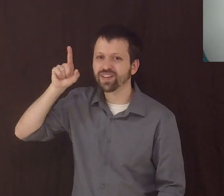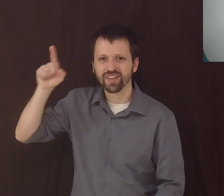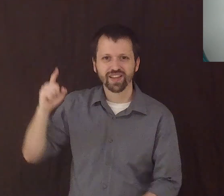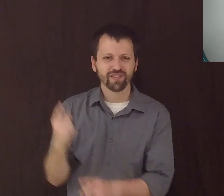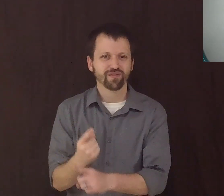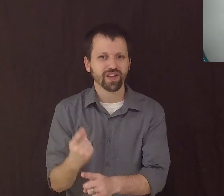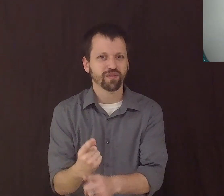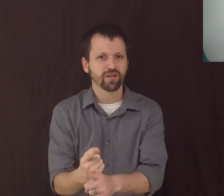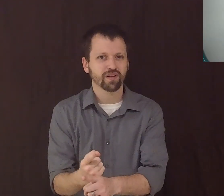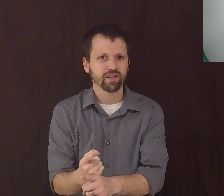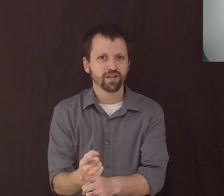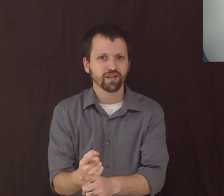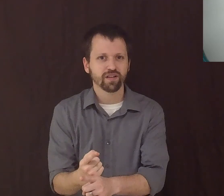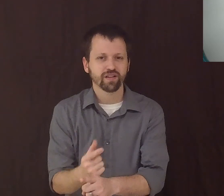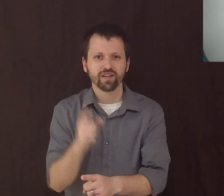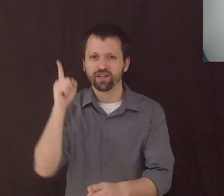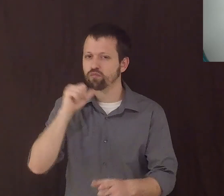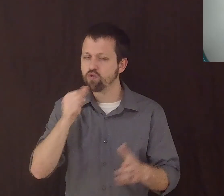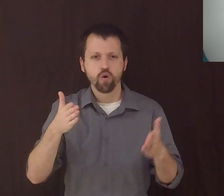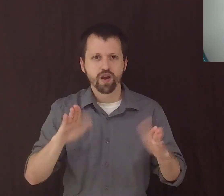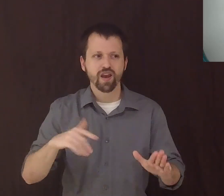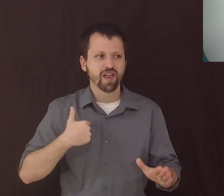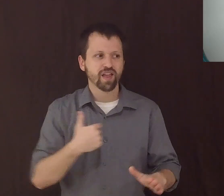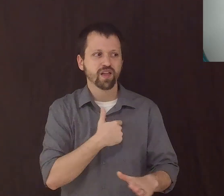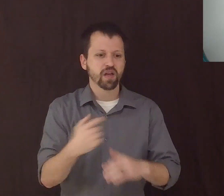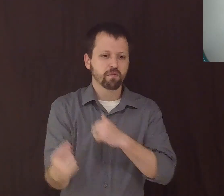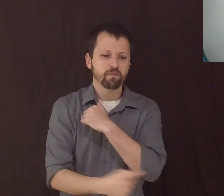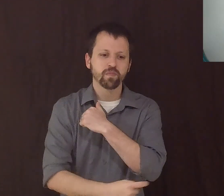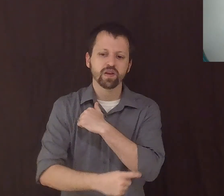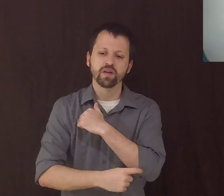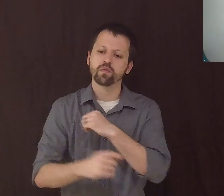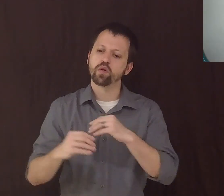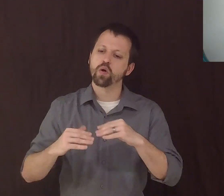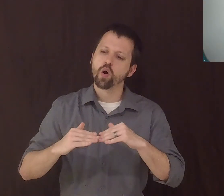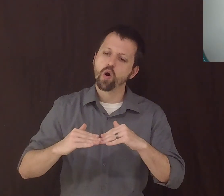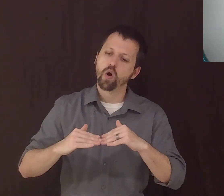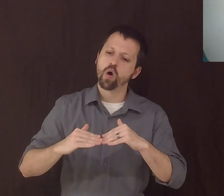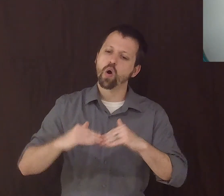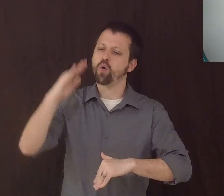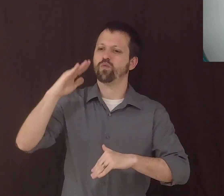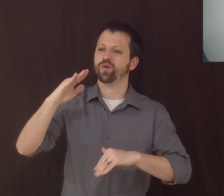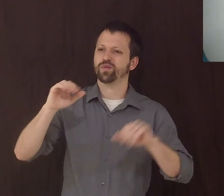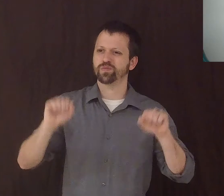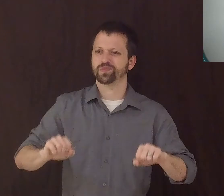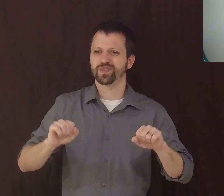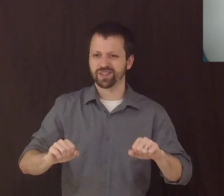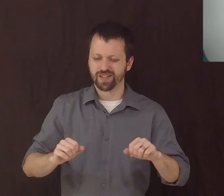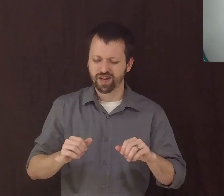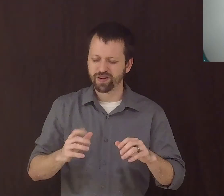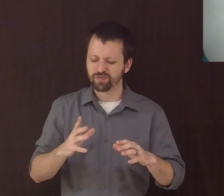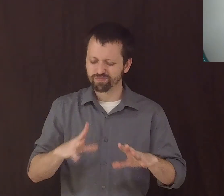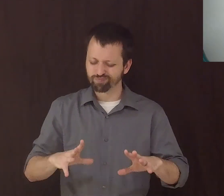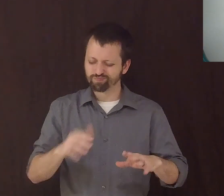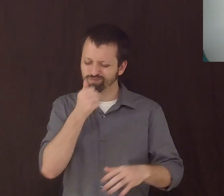faithful. And He won't permit us to be tempted to go through a trial above what we can endure. But He will, with that adversity, with